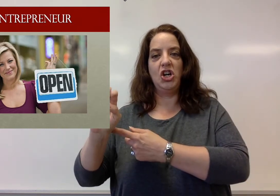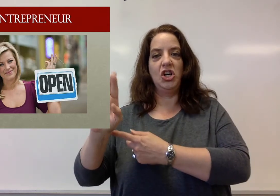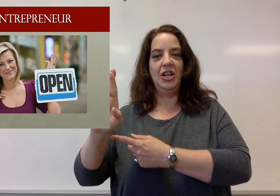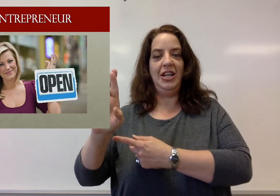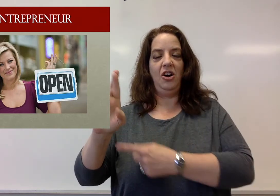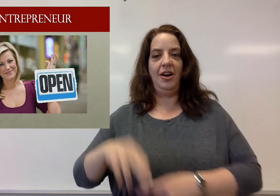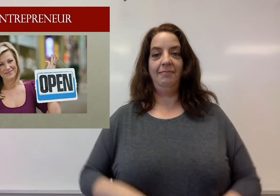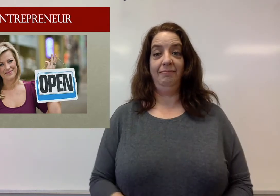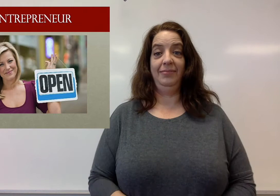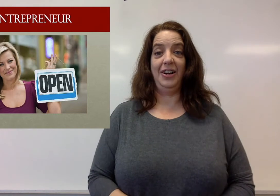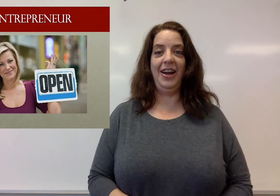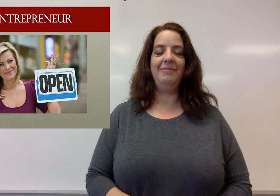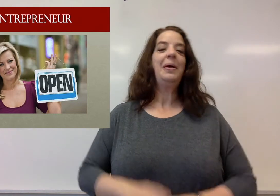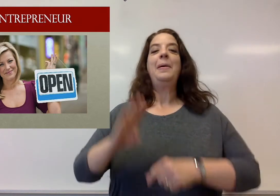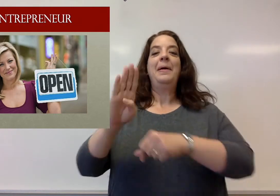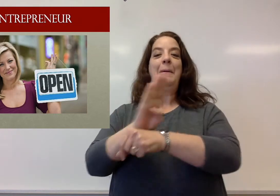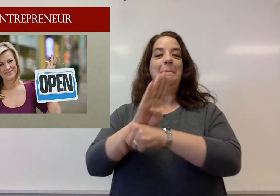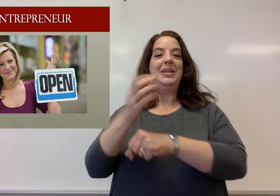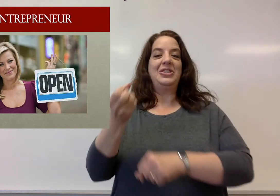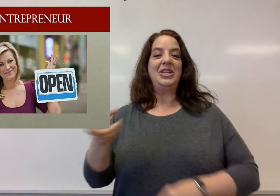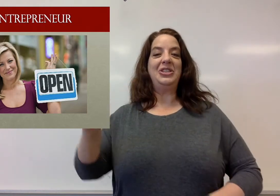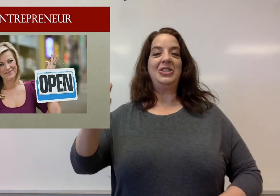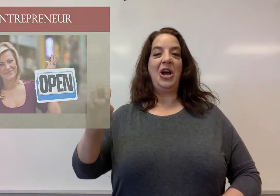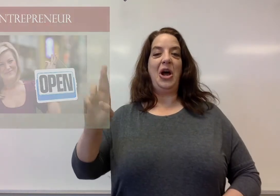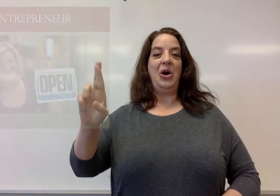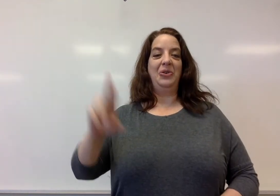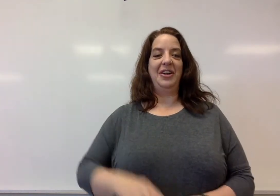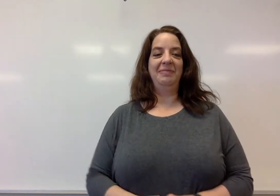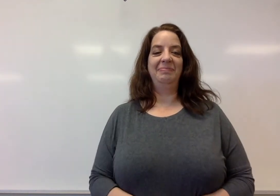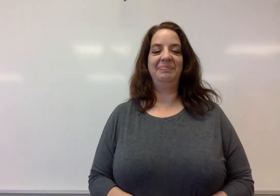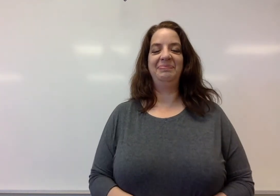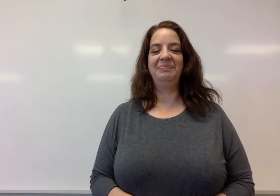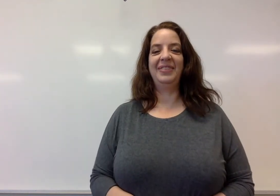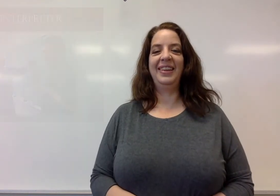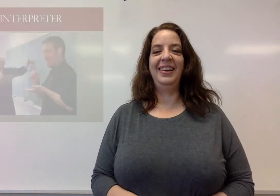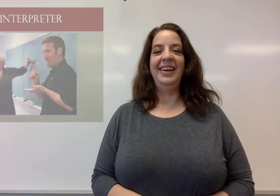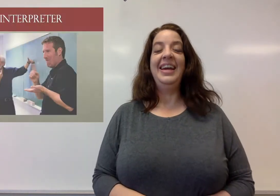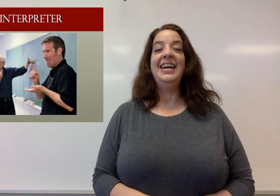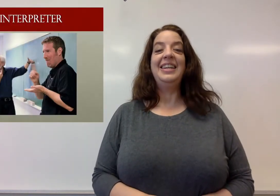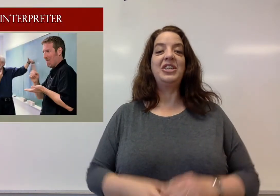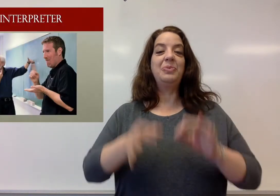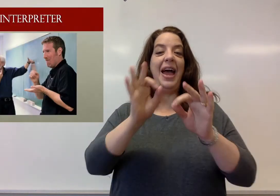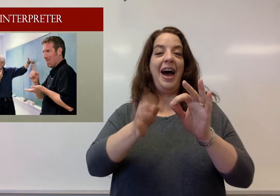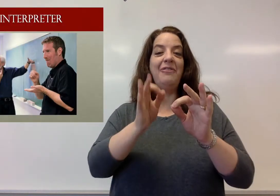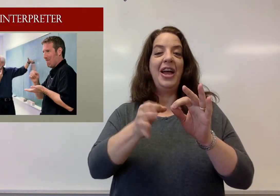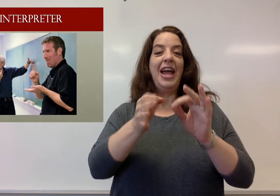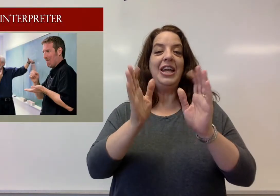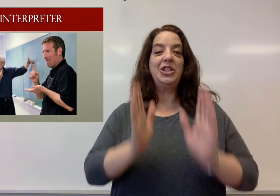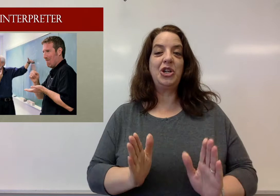owner, E-R. All right? Business owner. Next we have